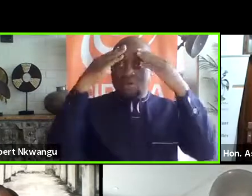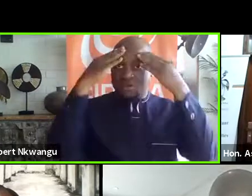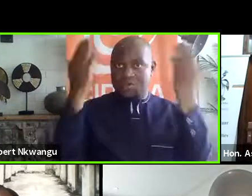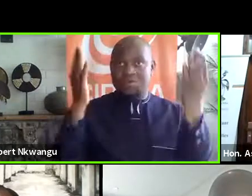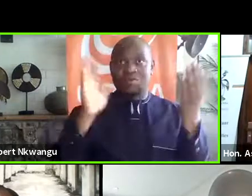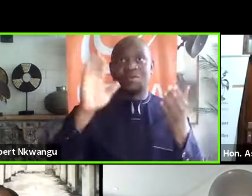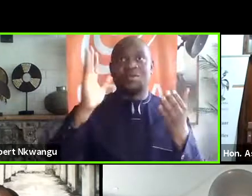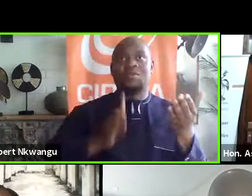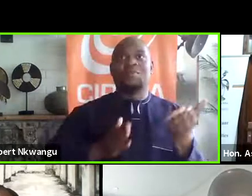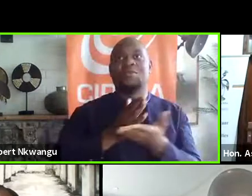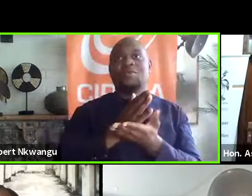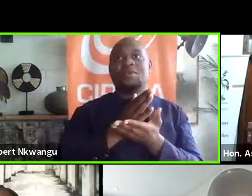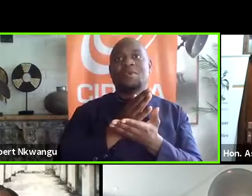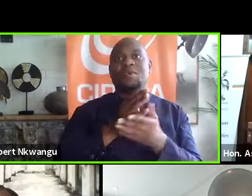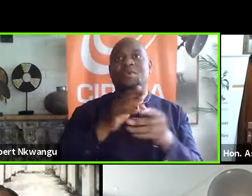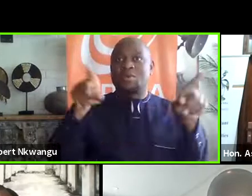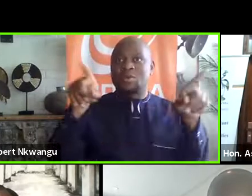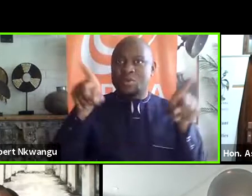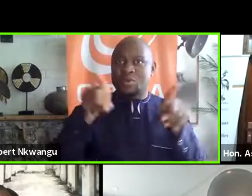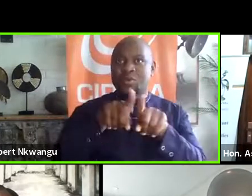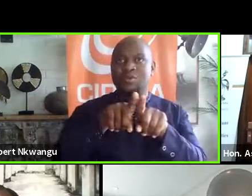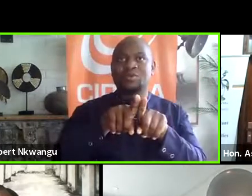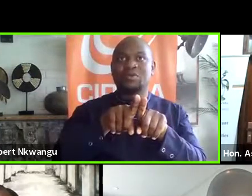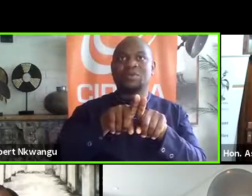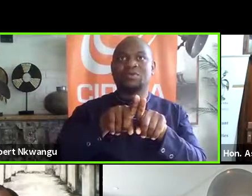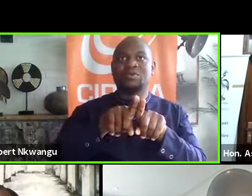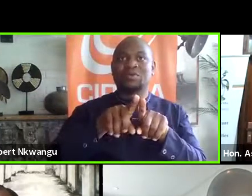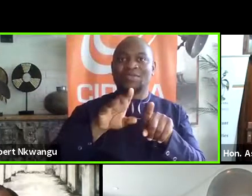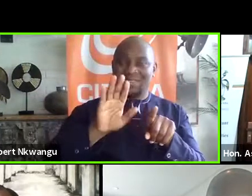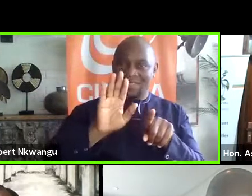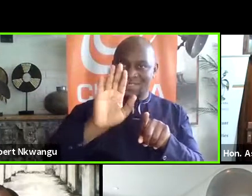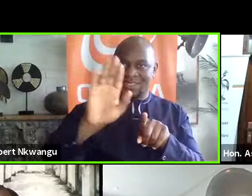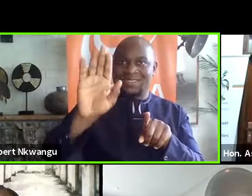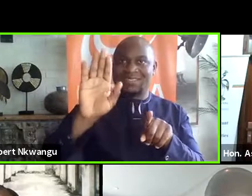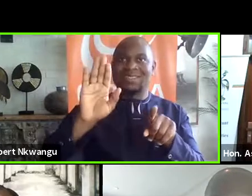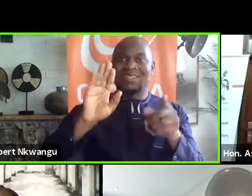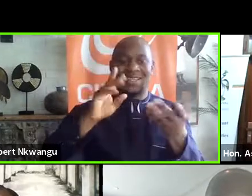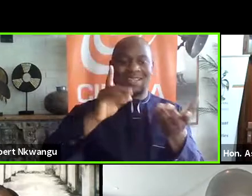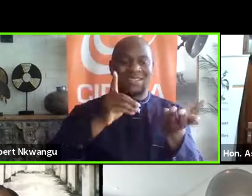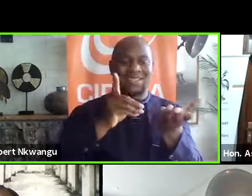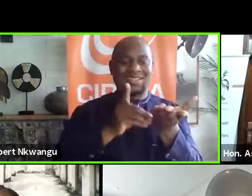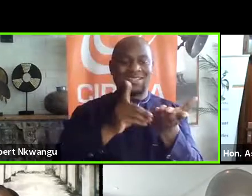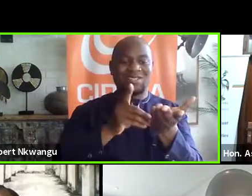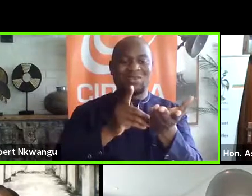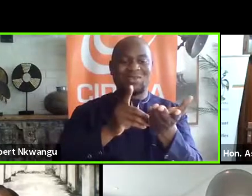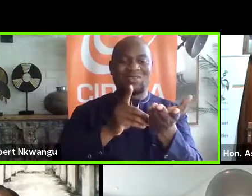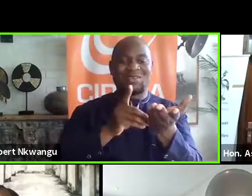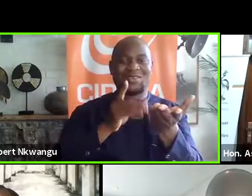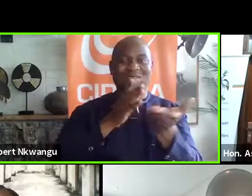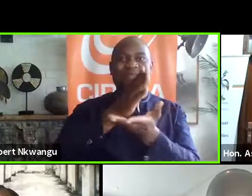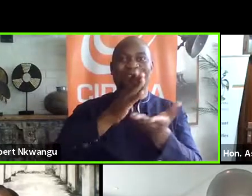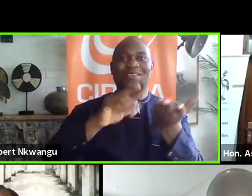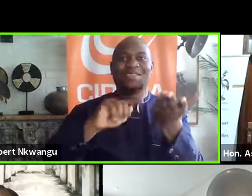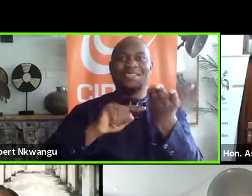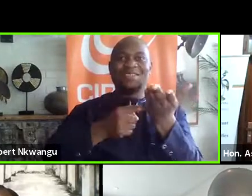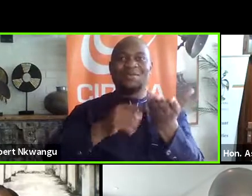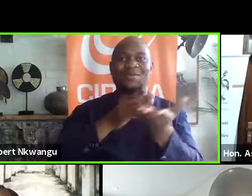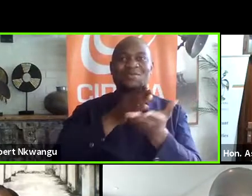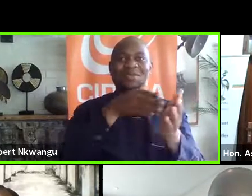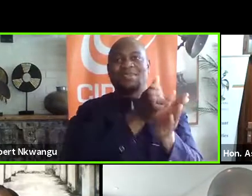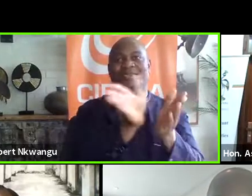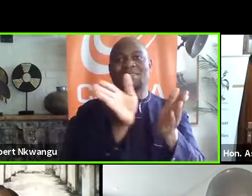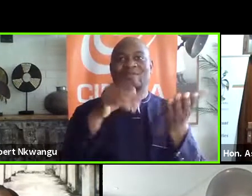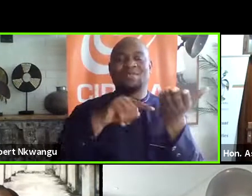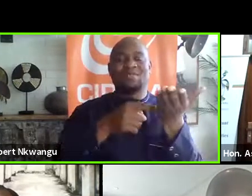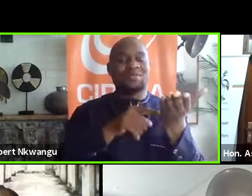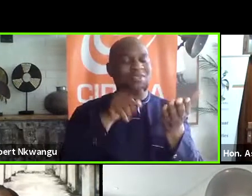human rights, because many don't know the human rights, and that is a very big challenge. So